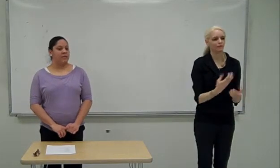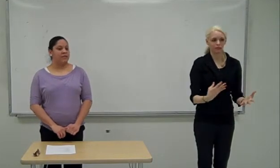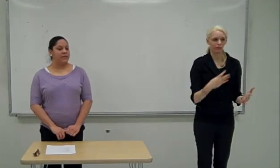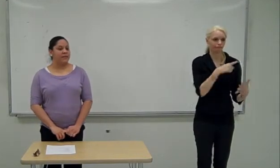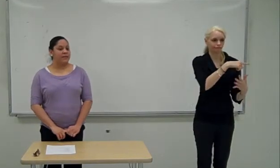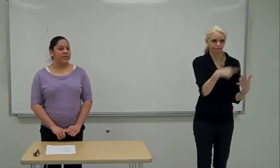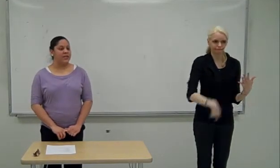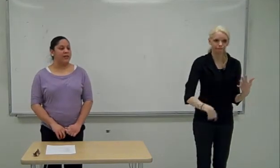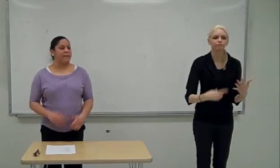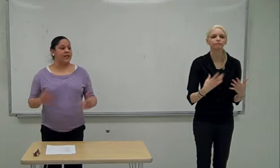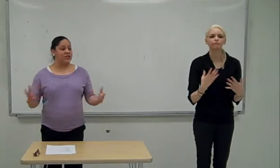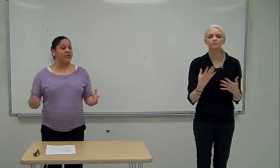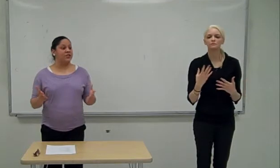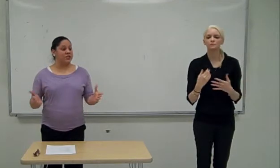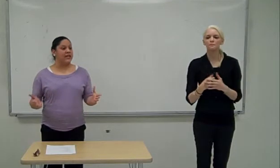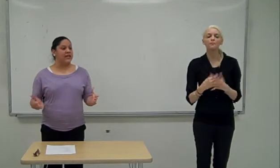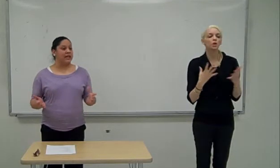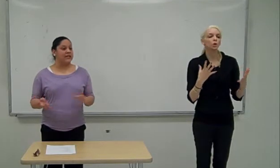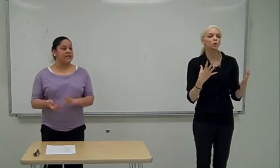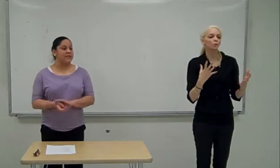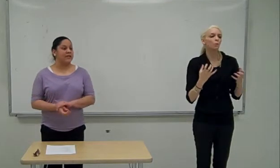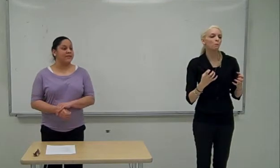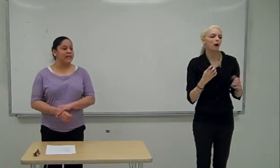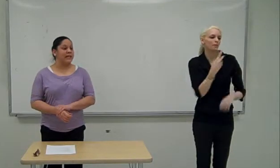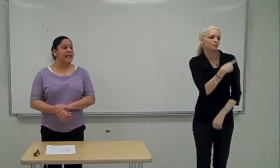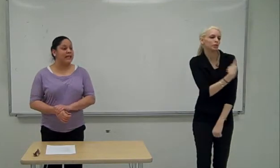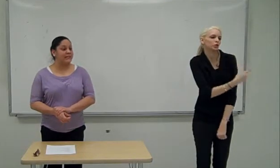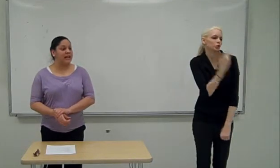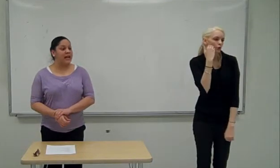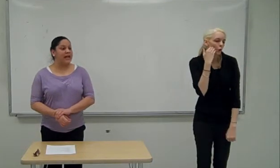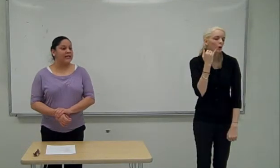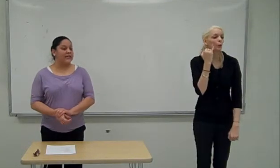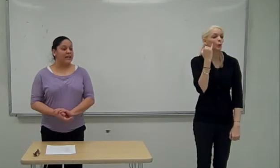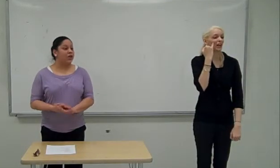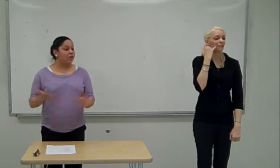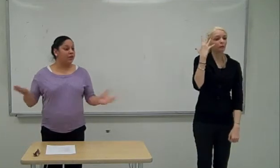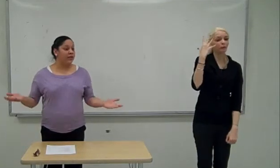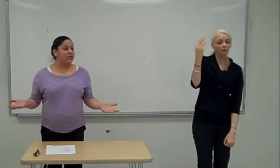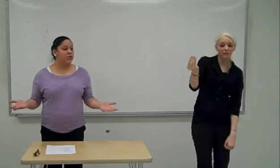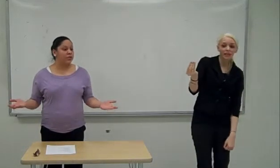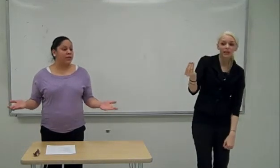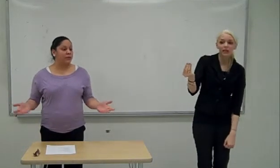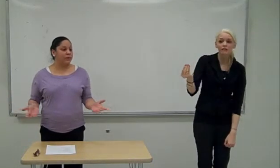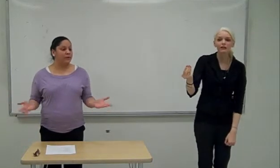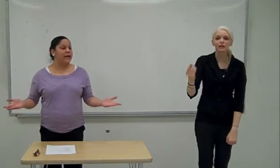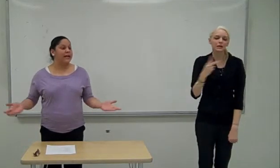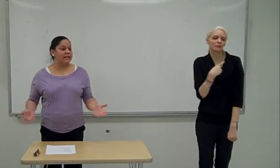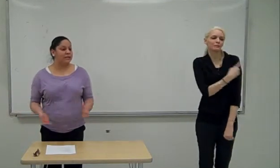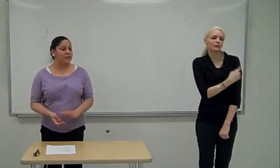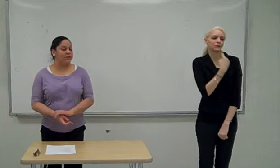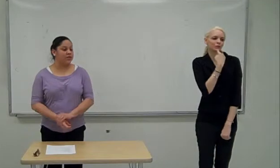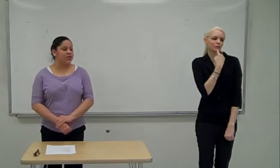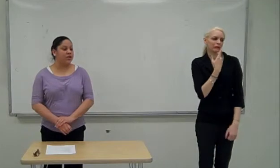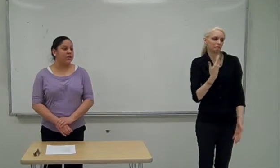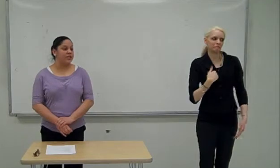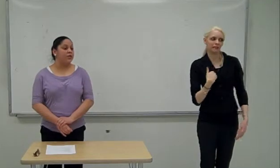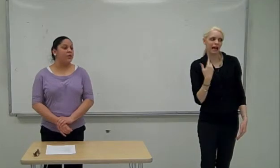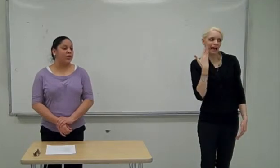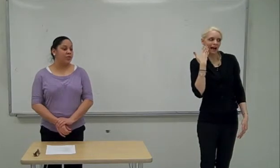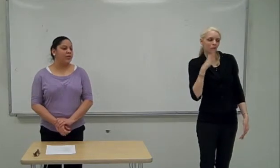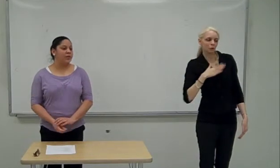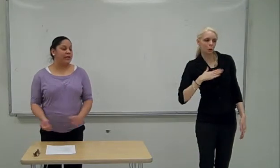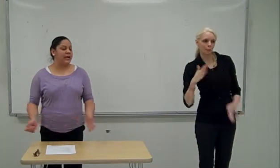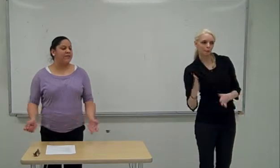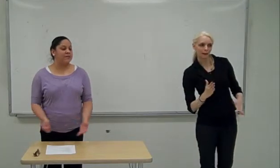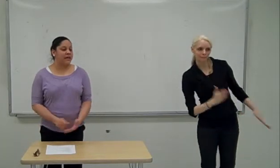Okay, so we really want to make sure that patients understand that, because sometimes they leave and they say, no, nobody told me what the plan is with discharge,